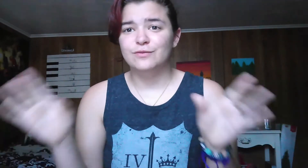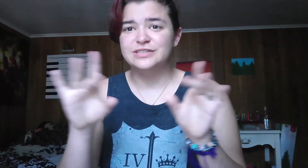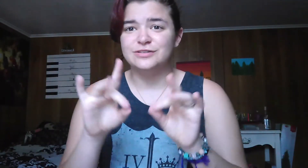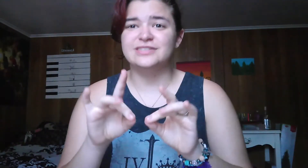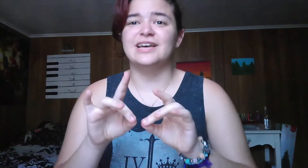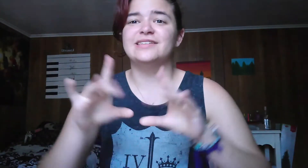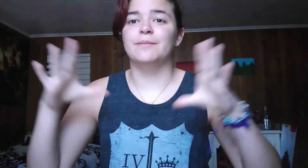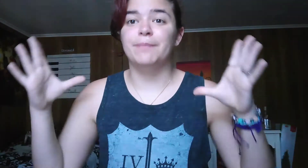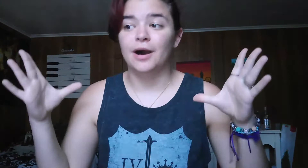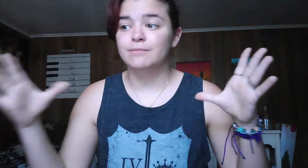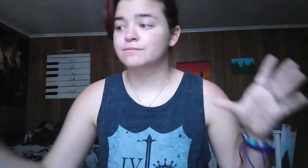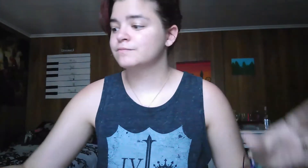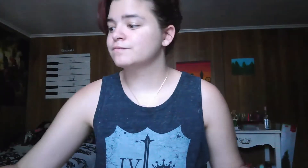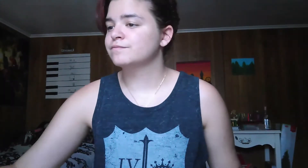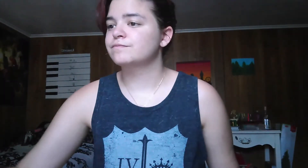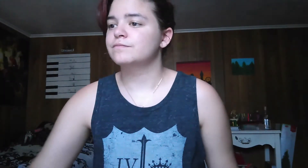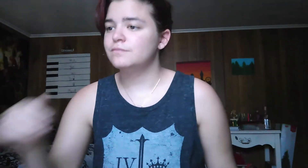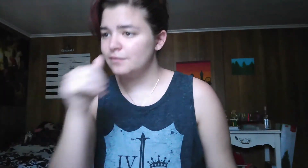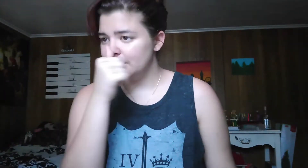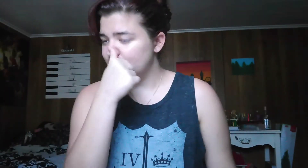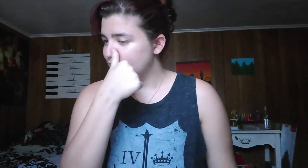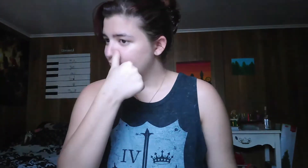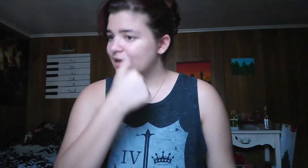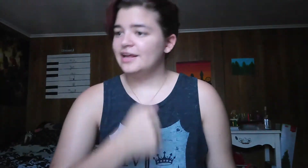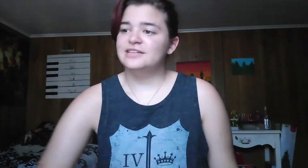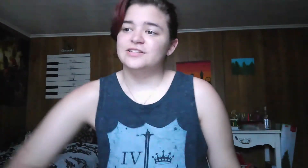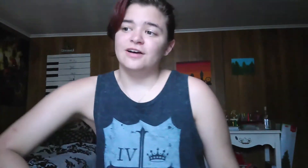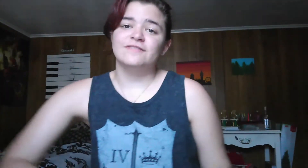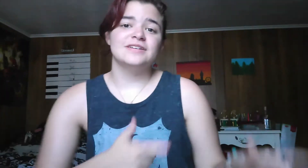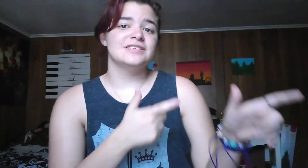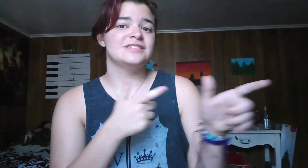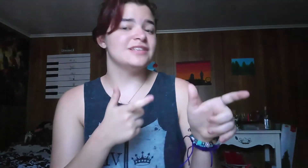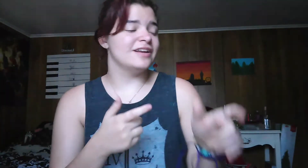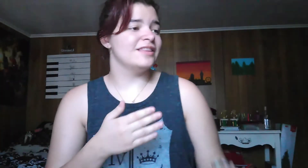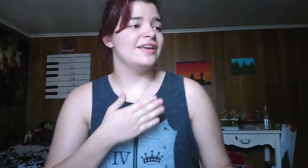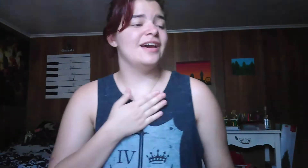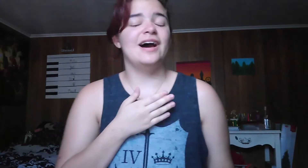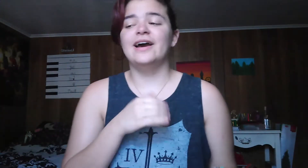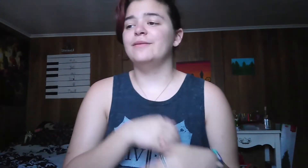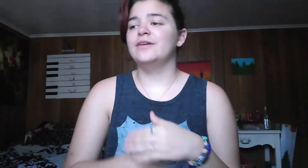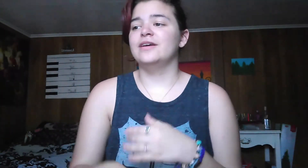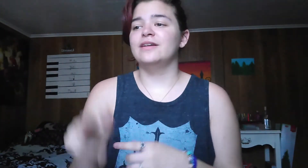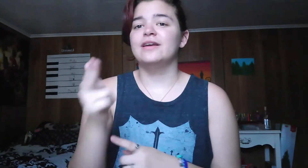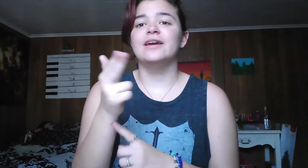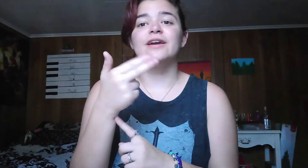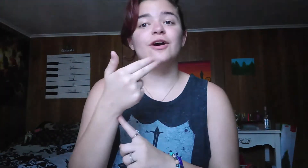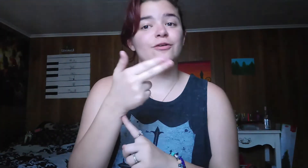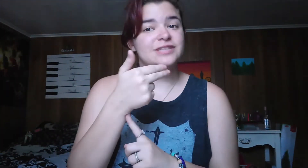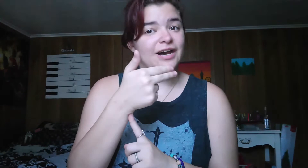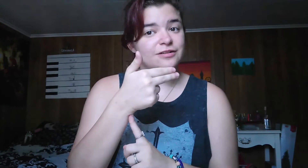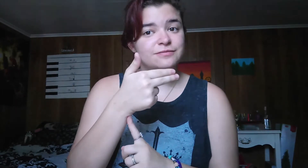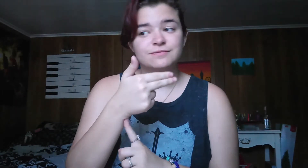was used as the bomb. Then it ends off, suddenly I'm in a hotel.